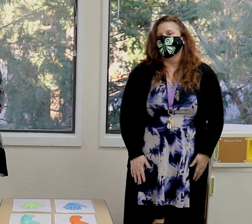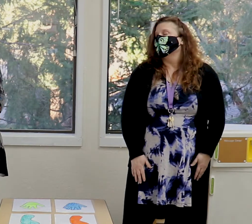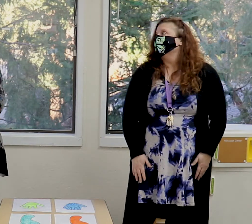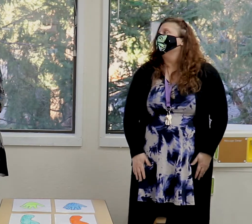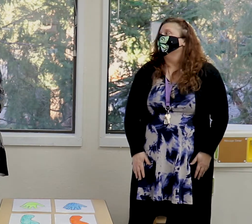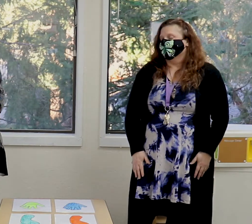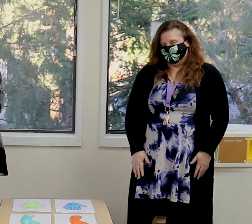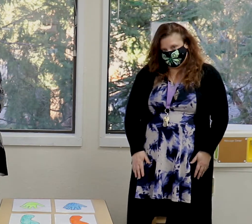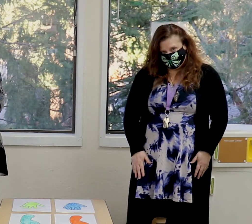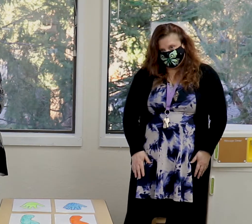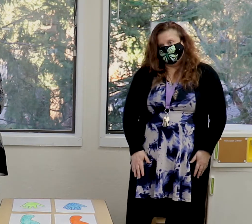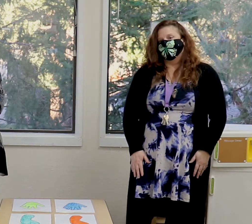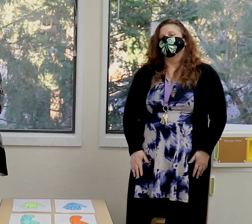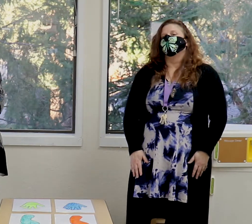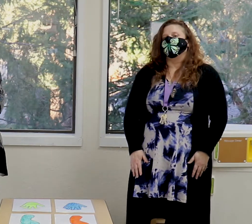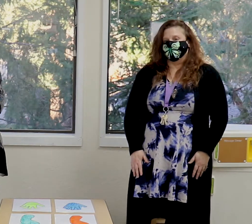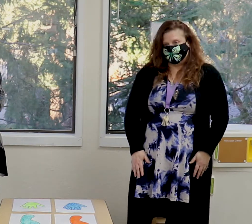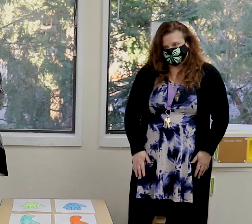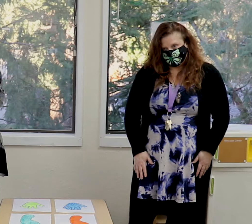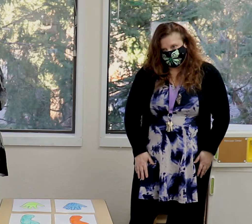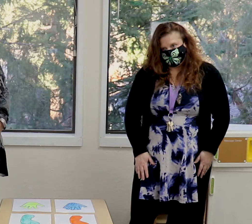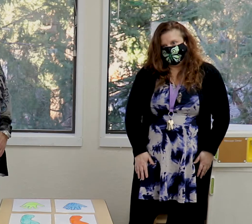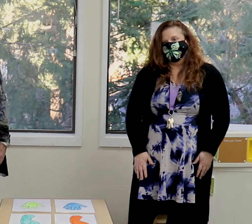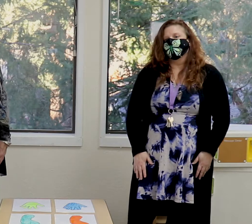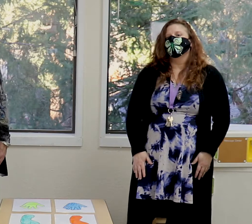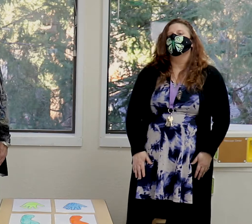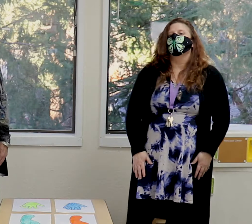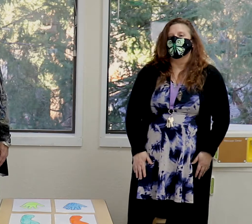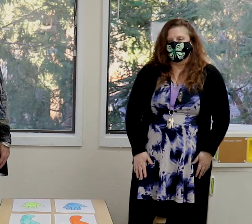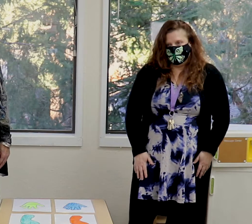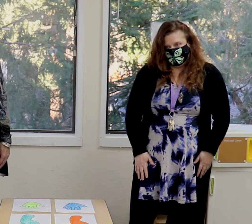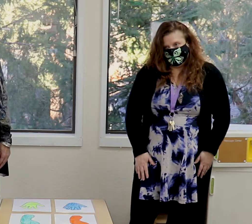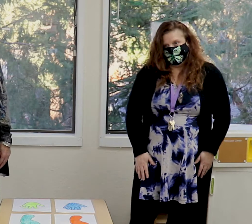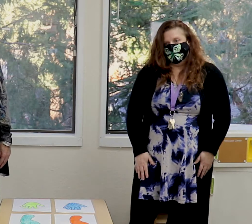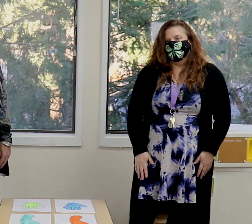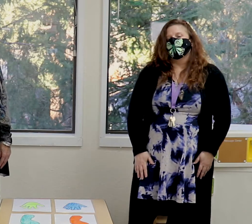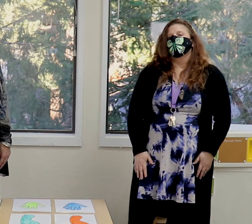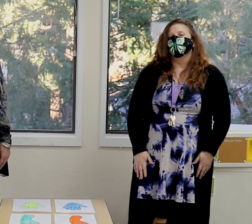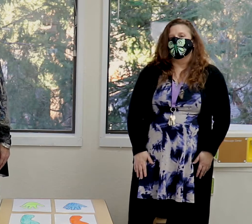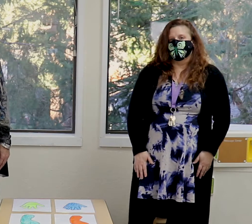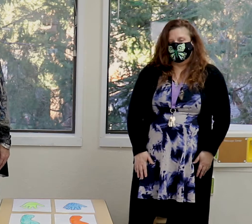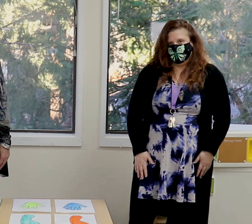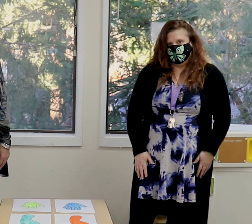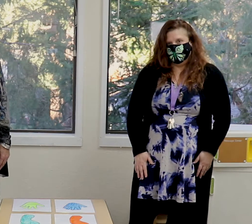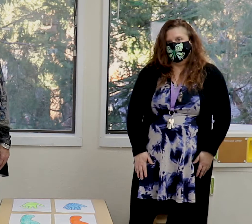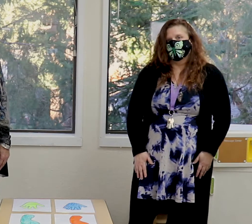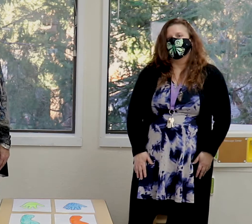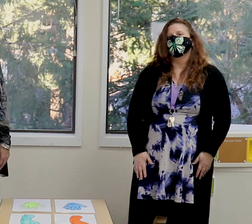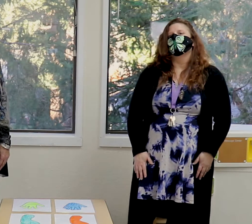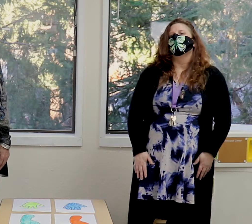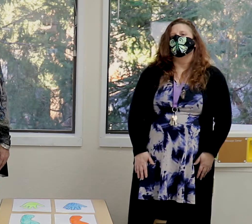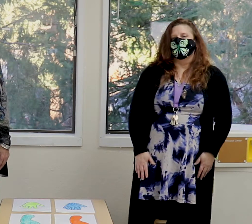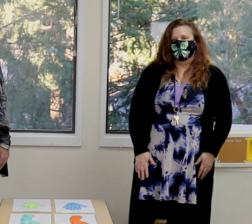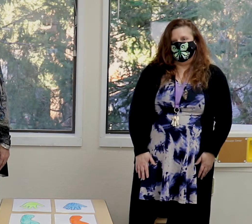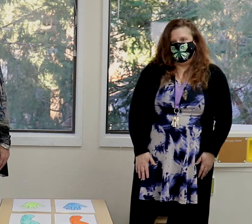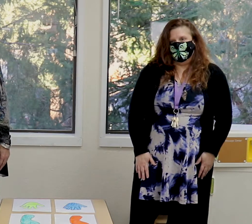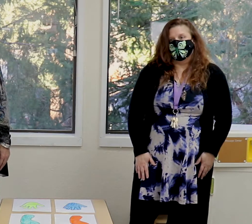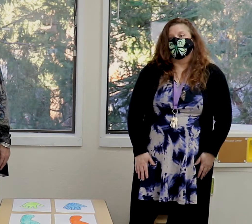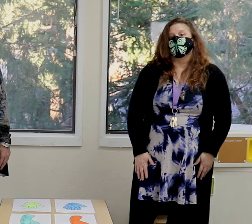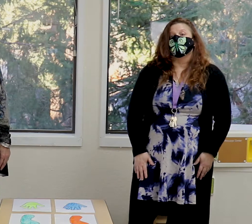so important to keep the kids under control, happy, and have a happy afternoon and happy evening. Yes, for